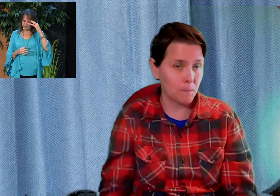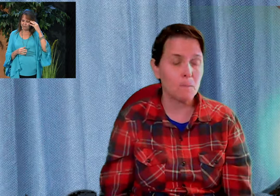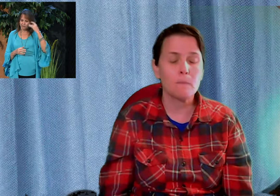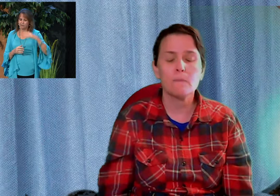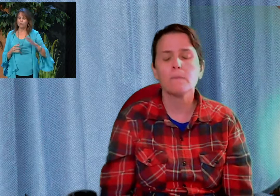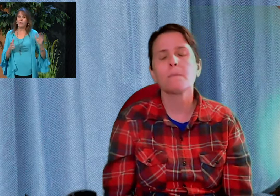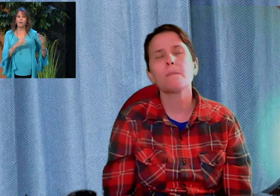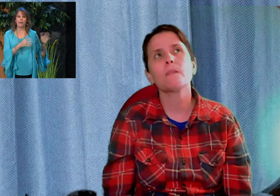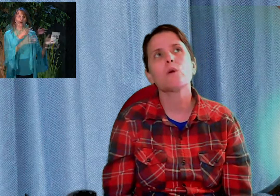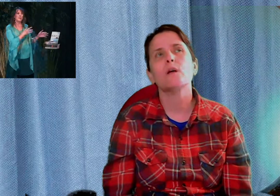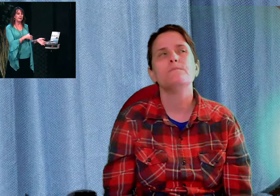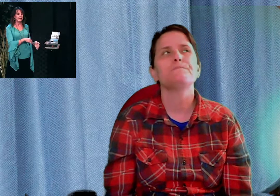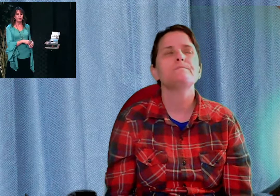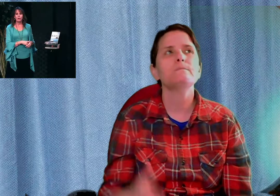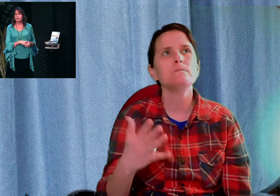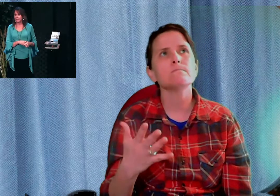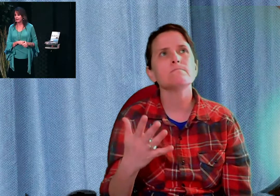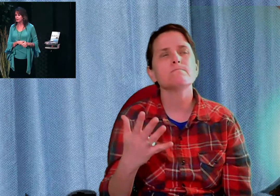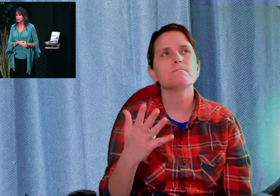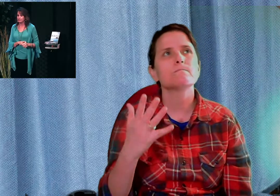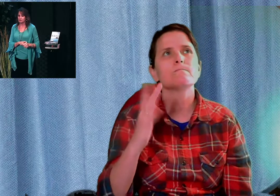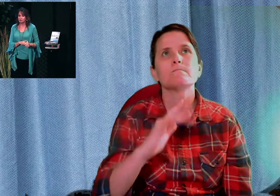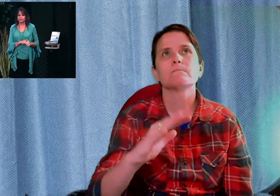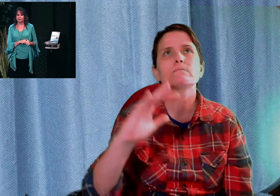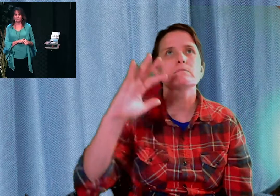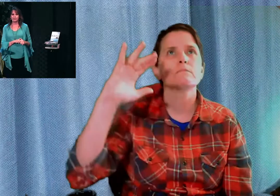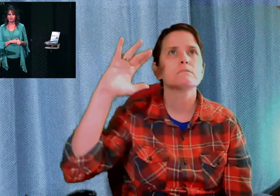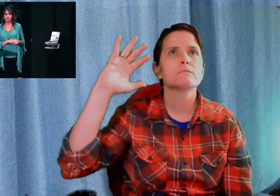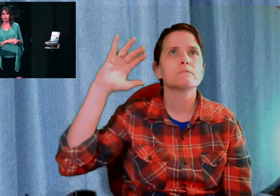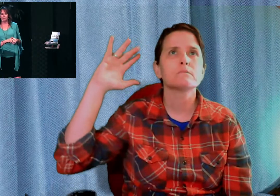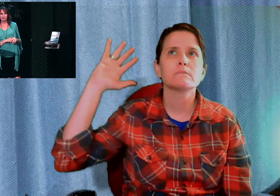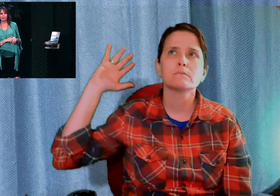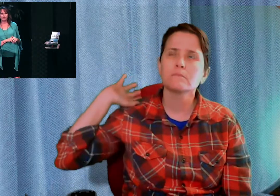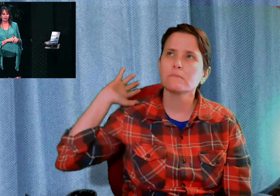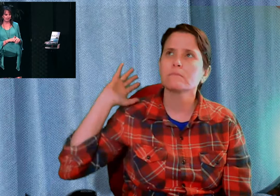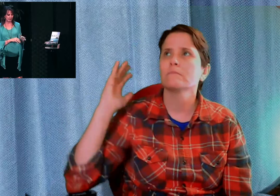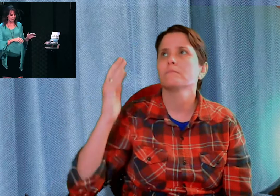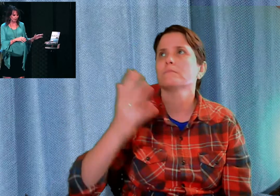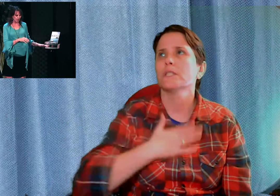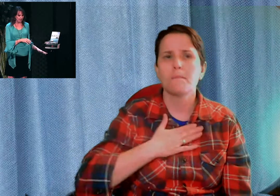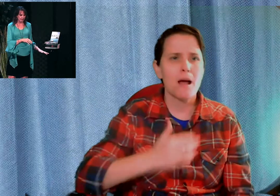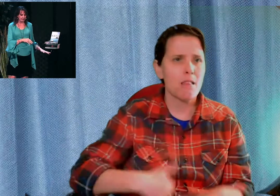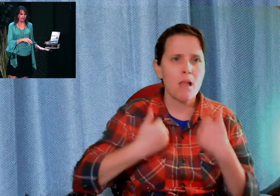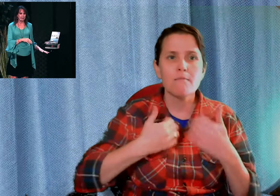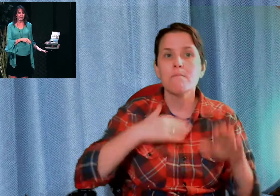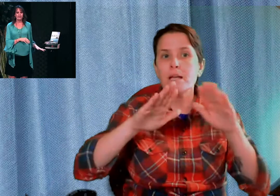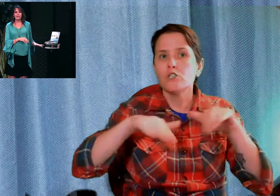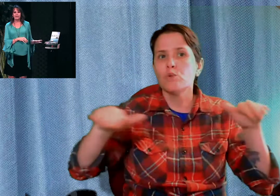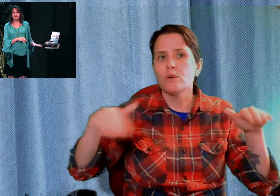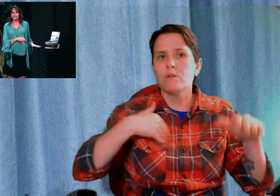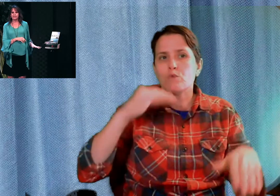life, well, way back, when my kids were little, I was a single mom for most of their lives. And when they were little, itty